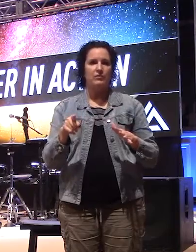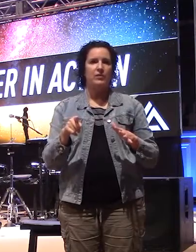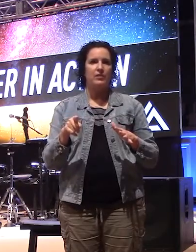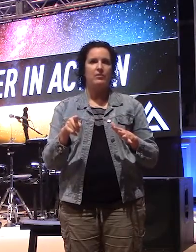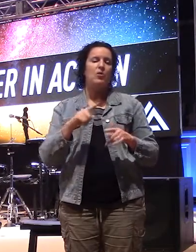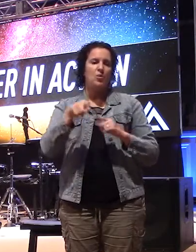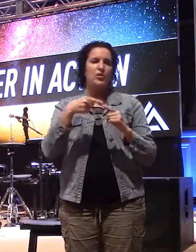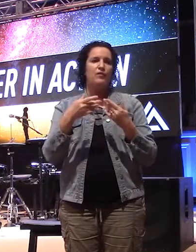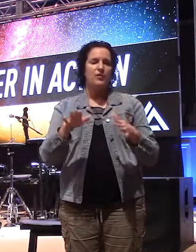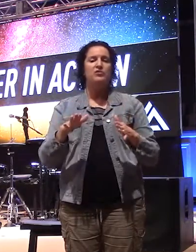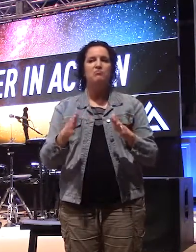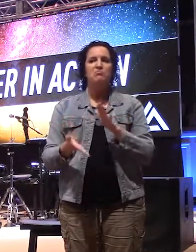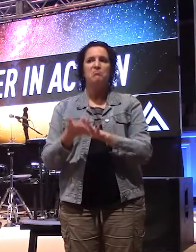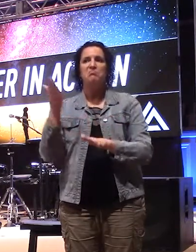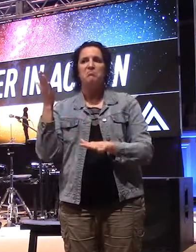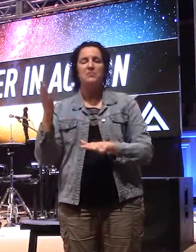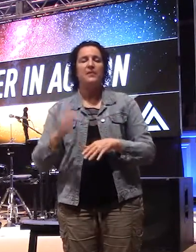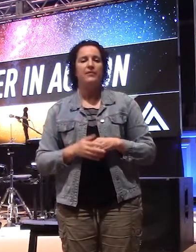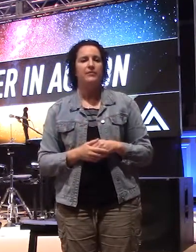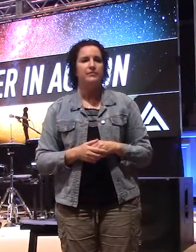out. We'll see you better tomorrow.